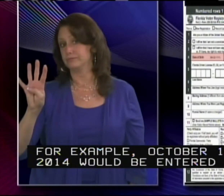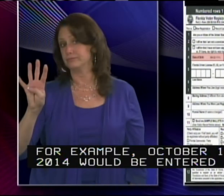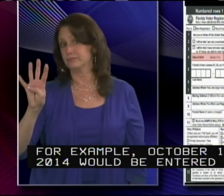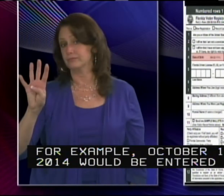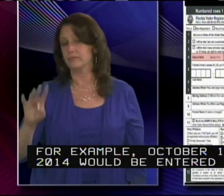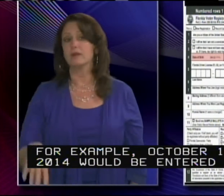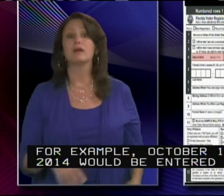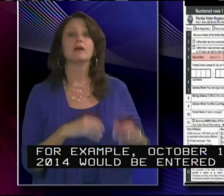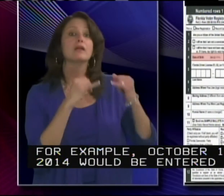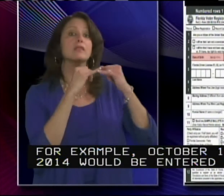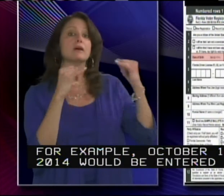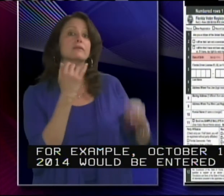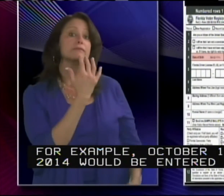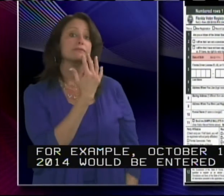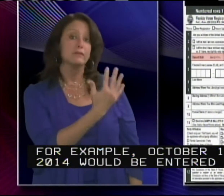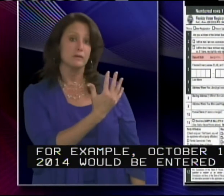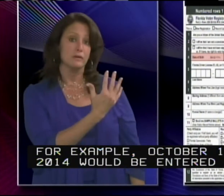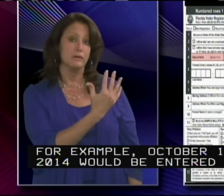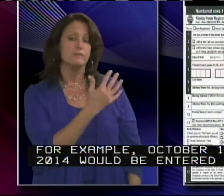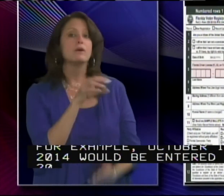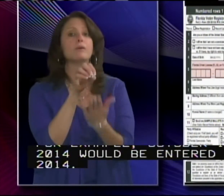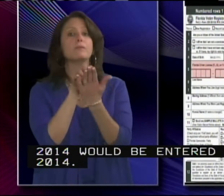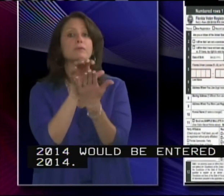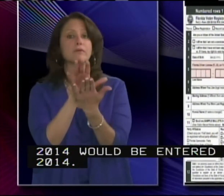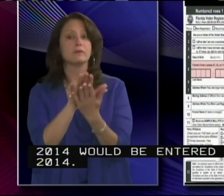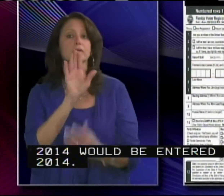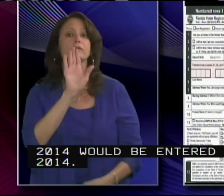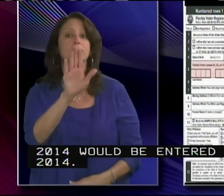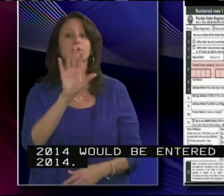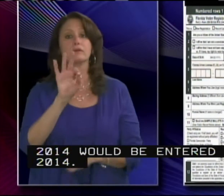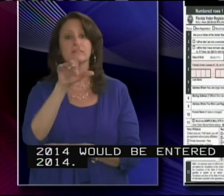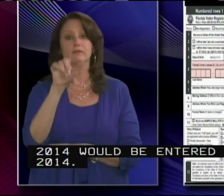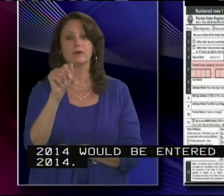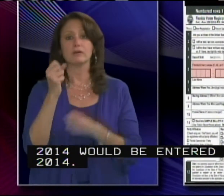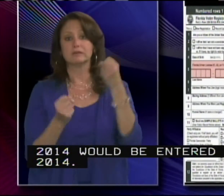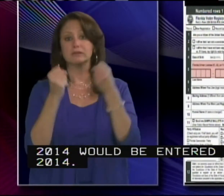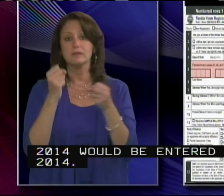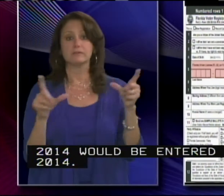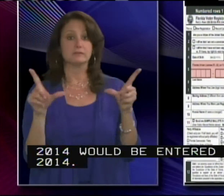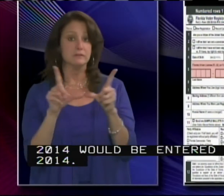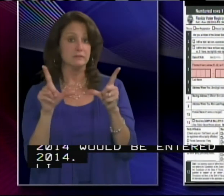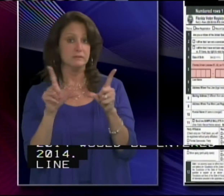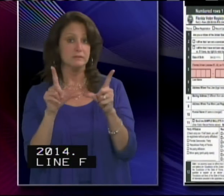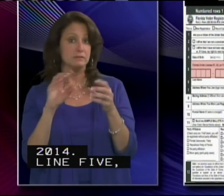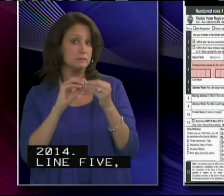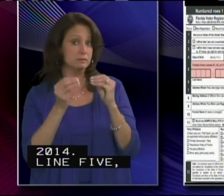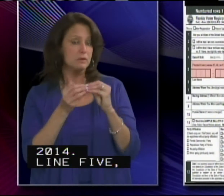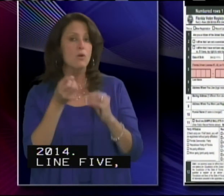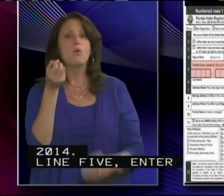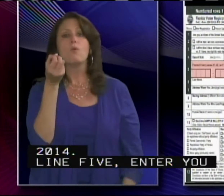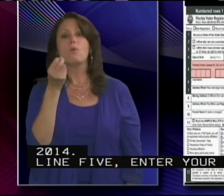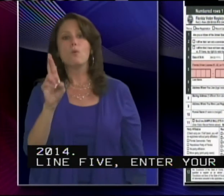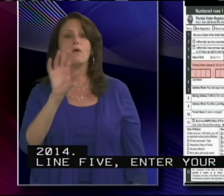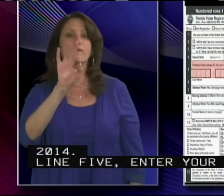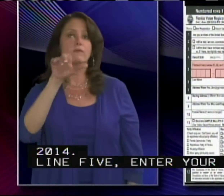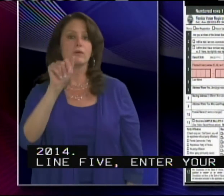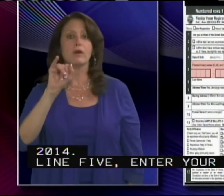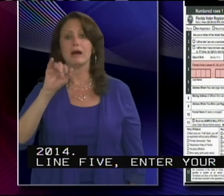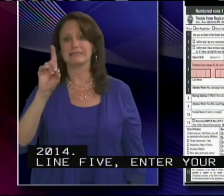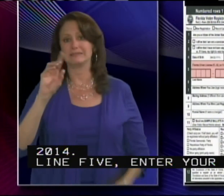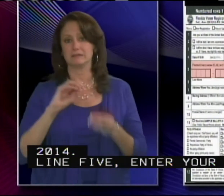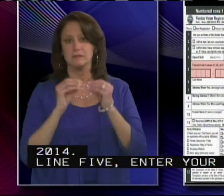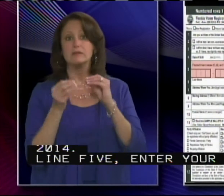10-01-2014. Line 5. Enter your Florida driver's license number or